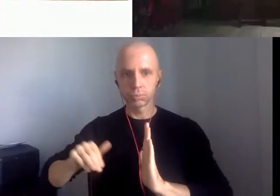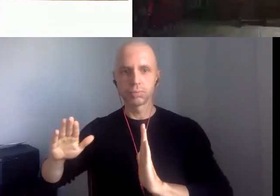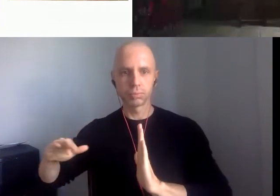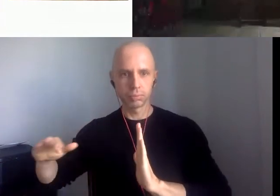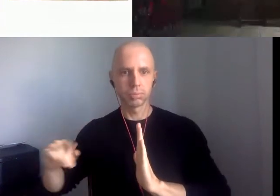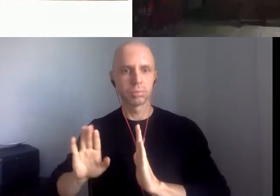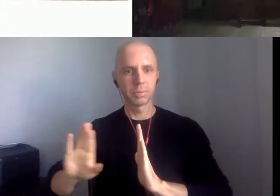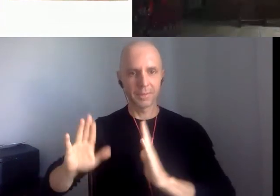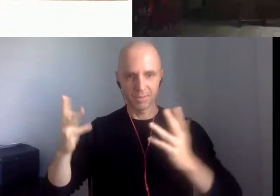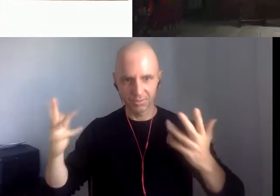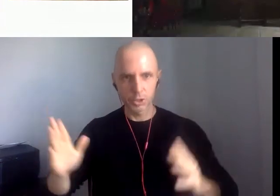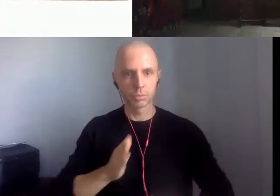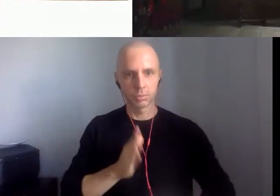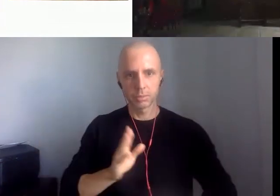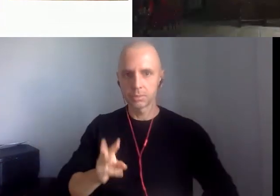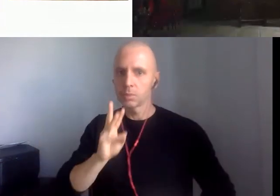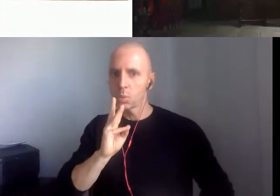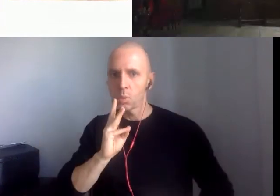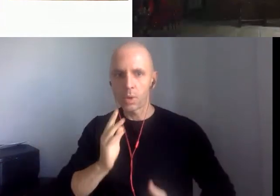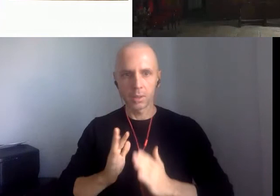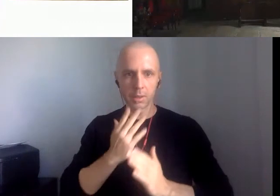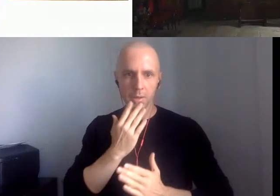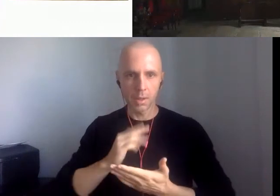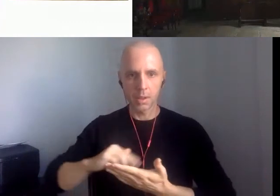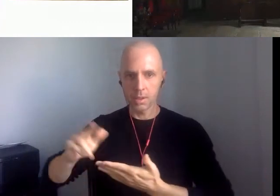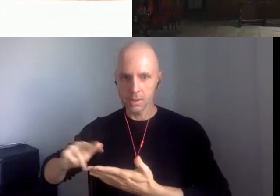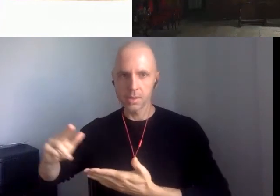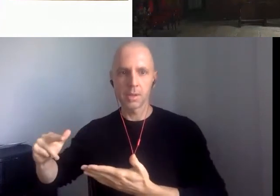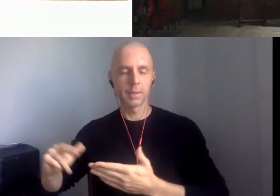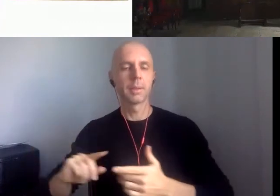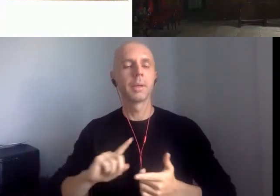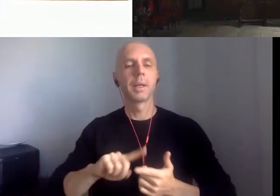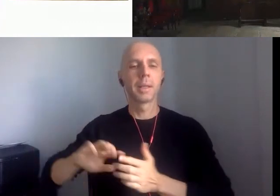And I was lucky enough to go to Tate Britain, to their